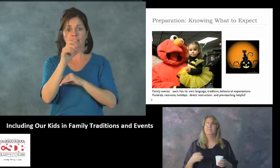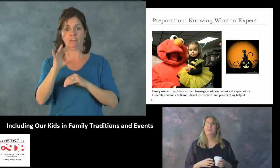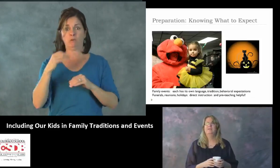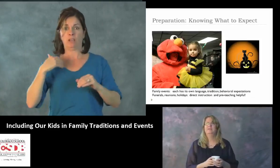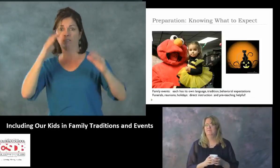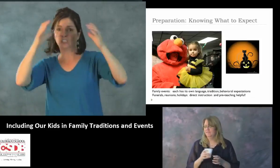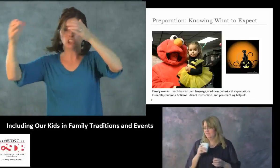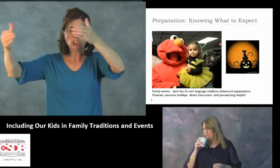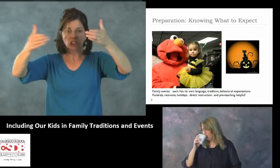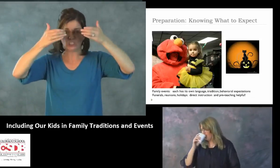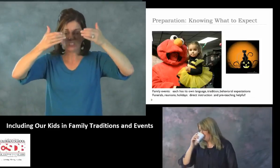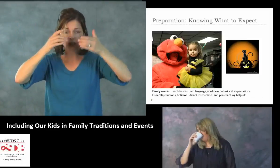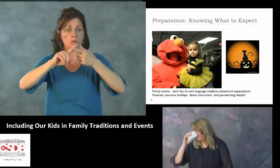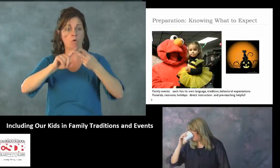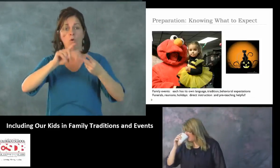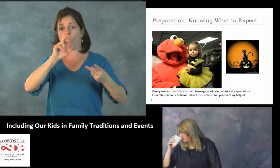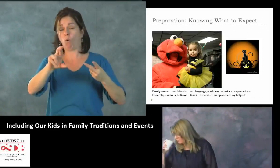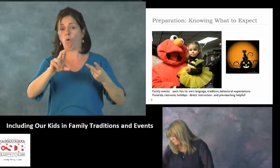makeup, right?